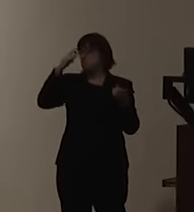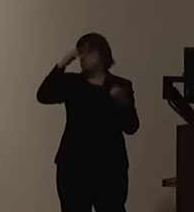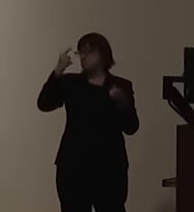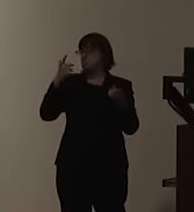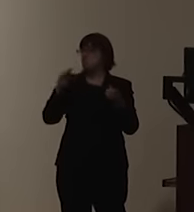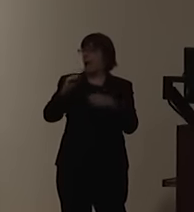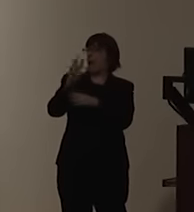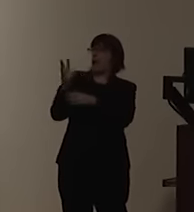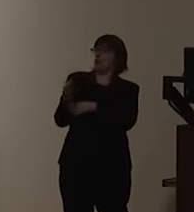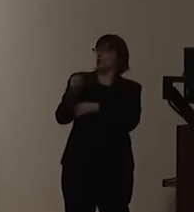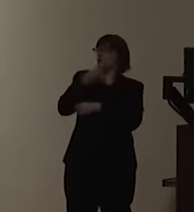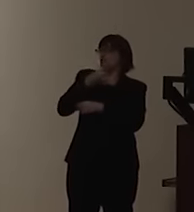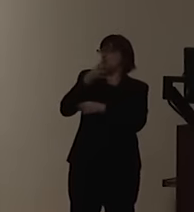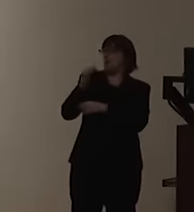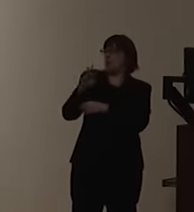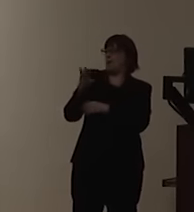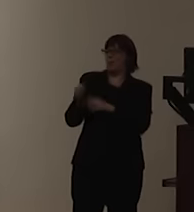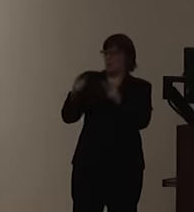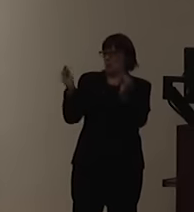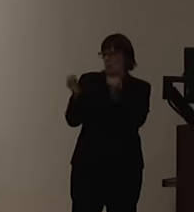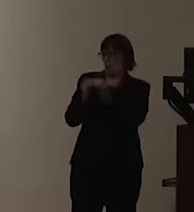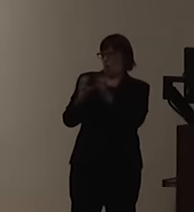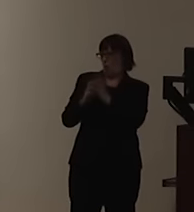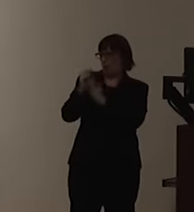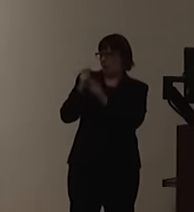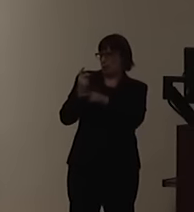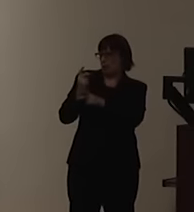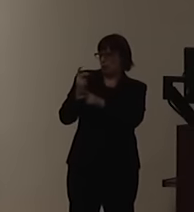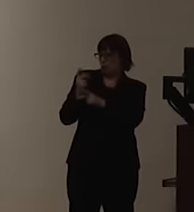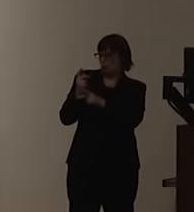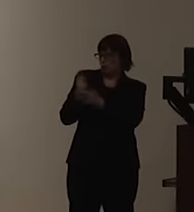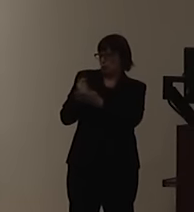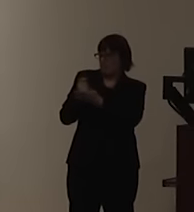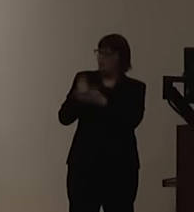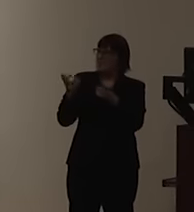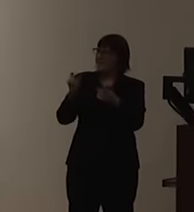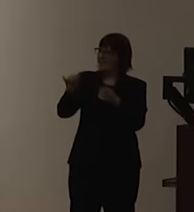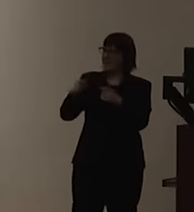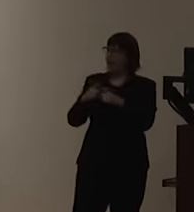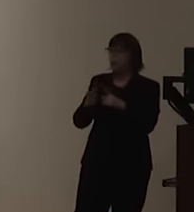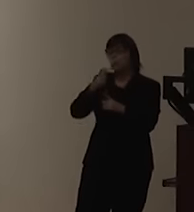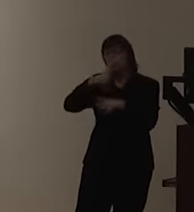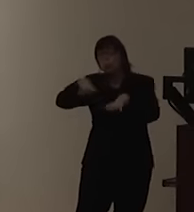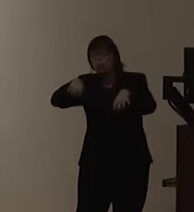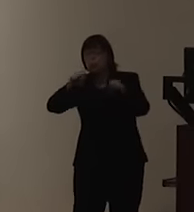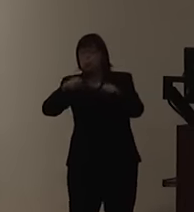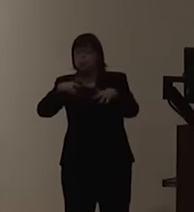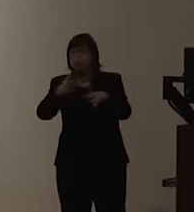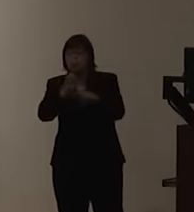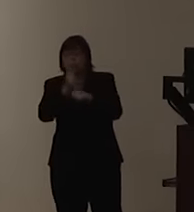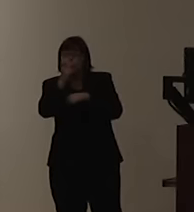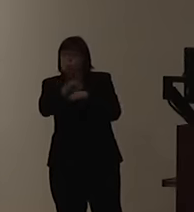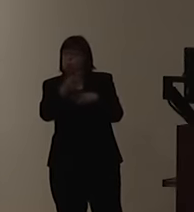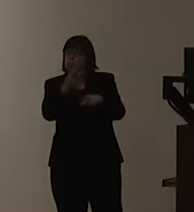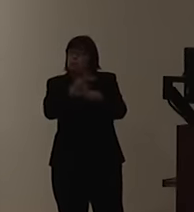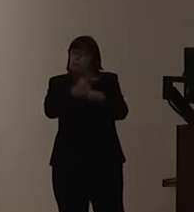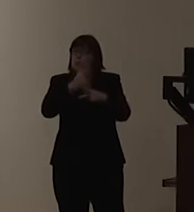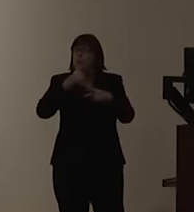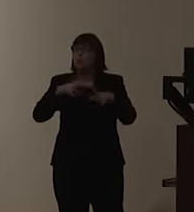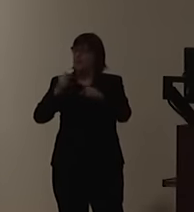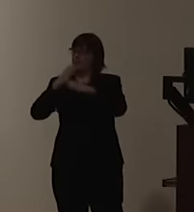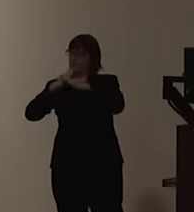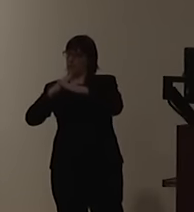a cancer treatment center. So there again, it's prevention versus care, and people like Cyprian have said, no, that's not gonna work. Absence